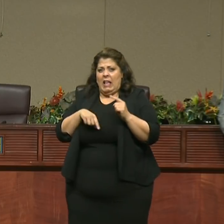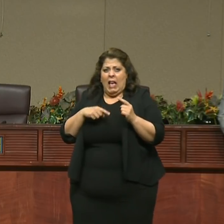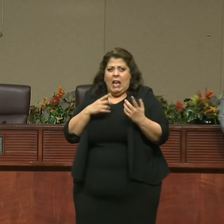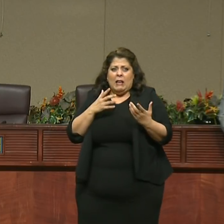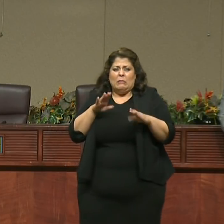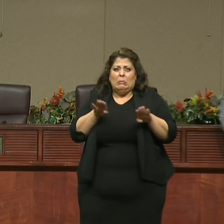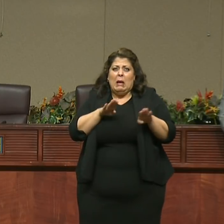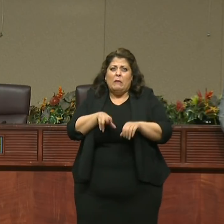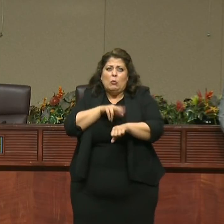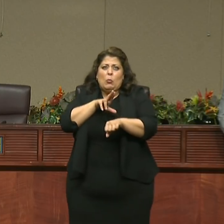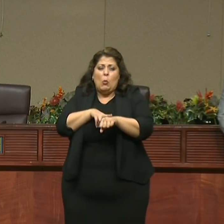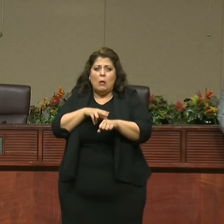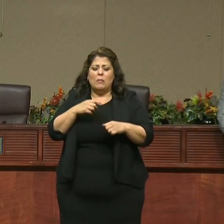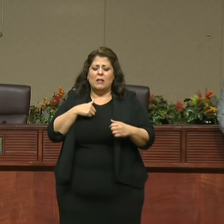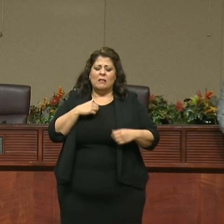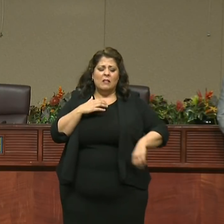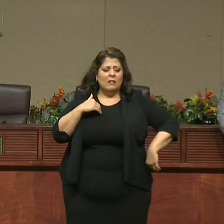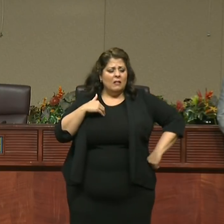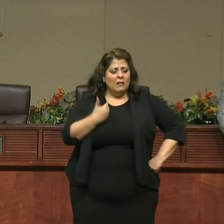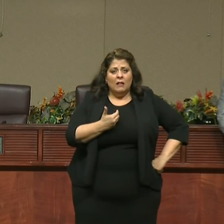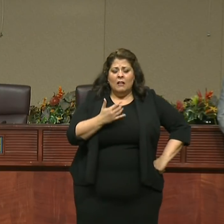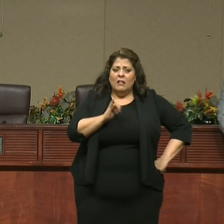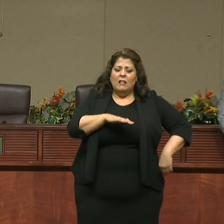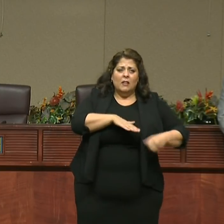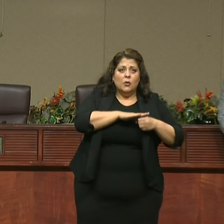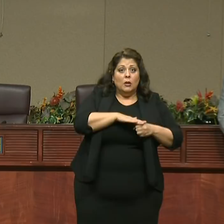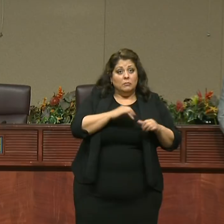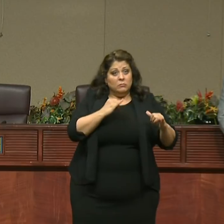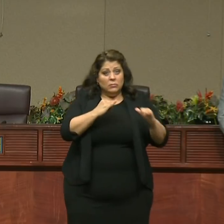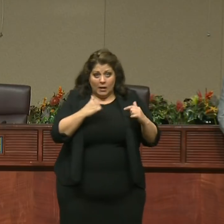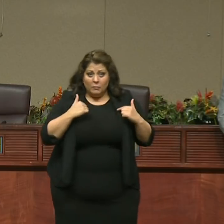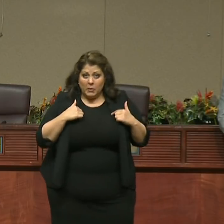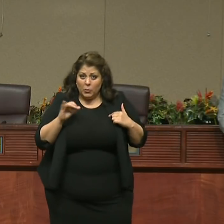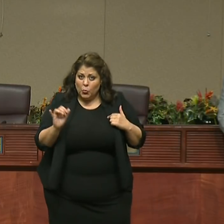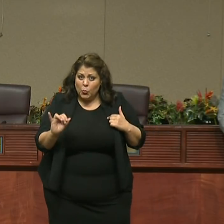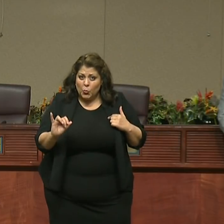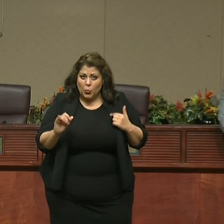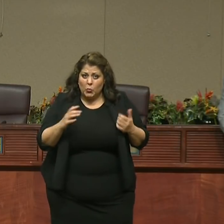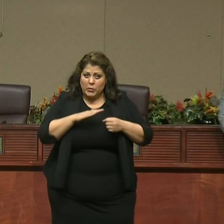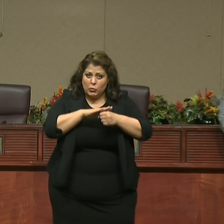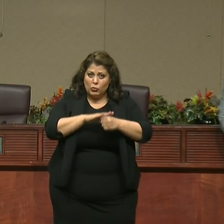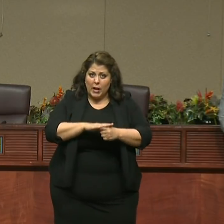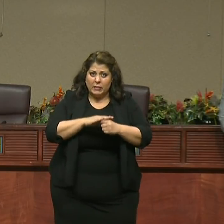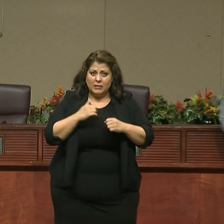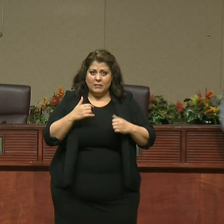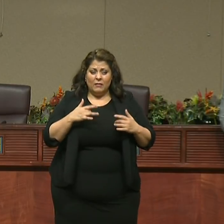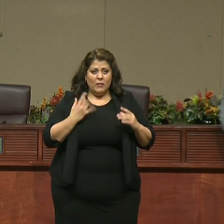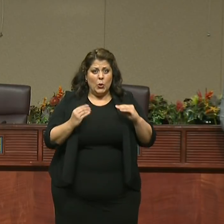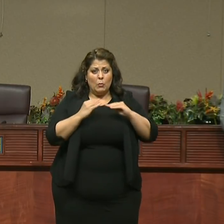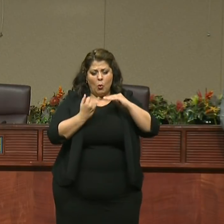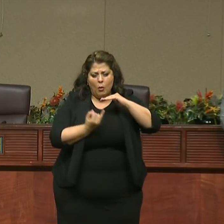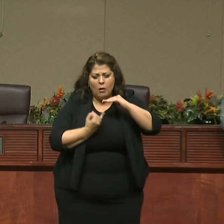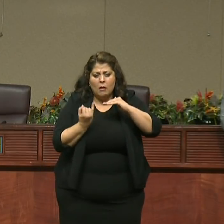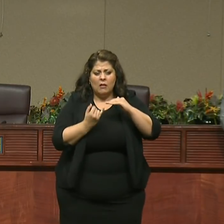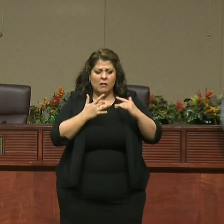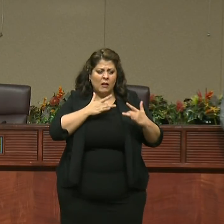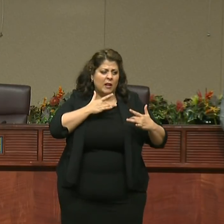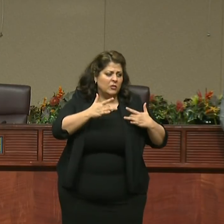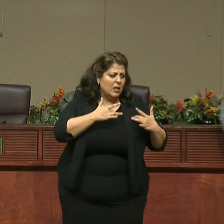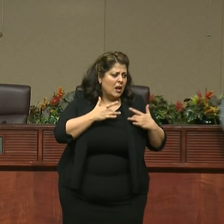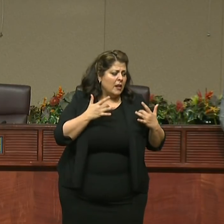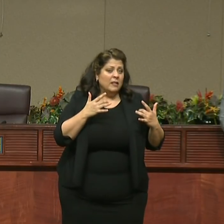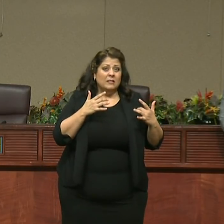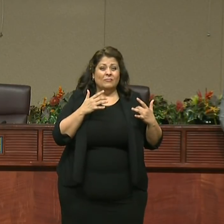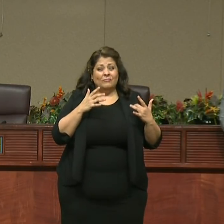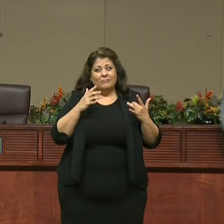normal routine. And I know I've been stressed, I'll admit that. Feelings of isolation and anxiety are certainly with a lot